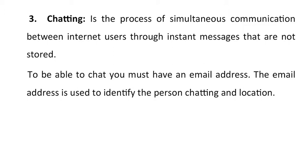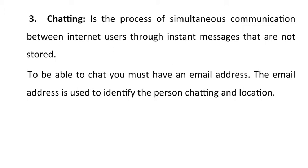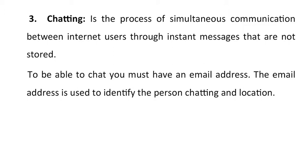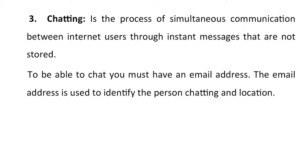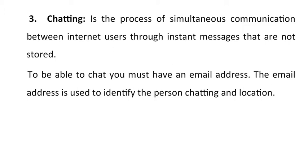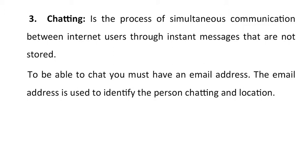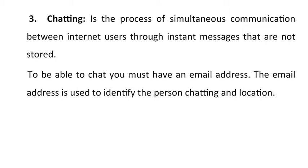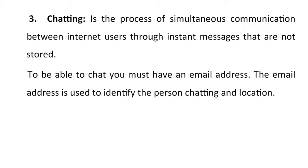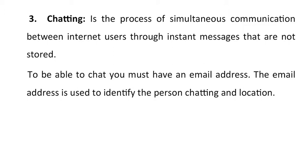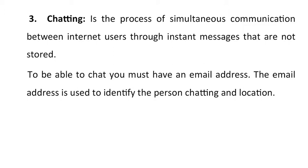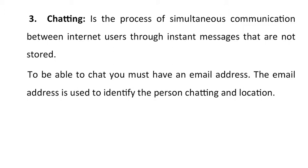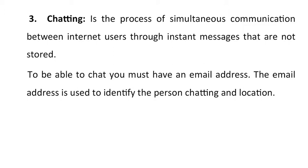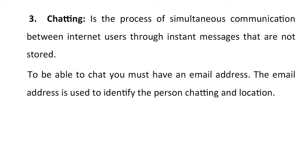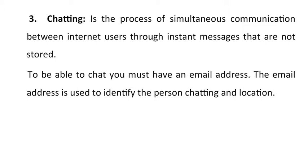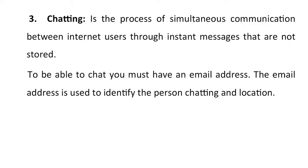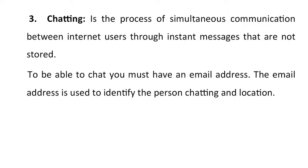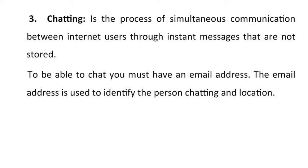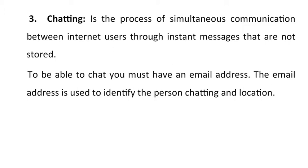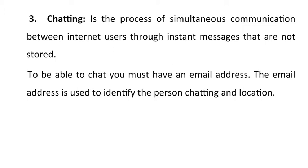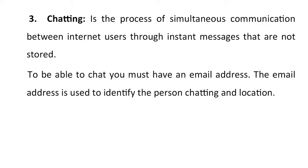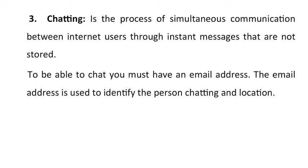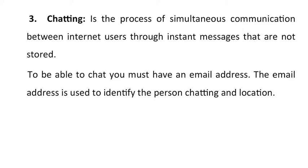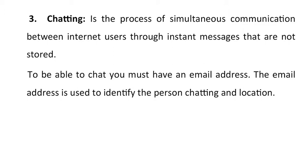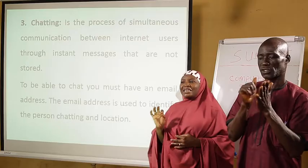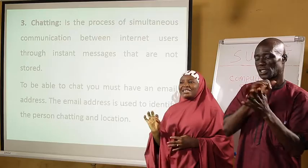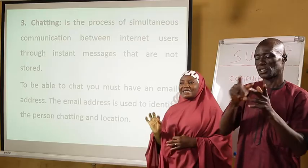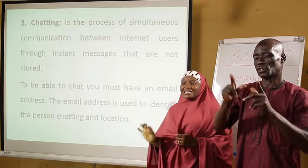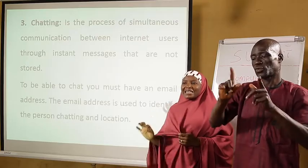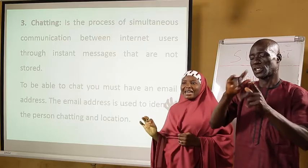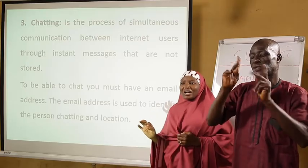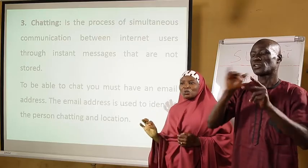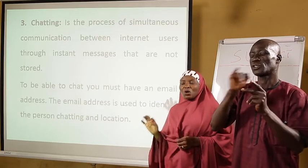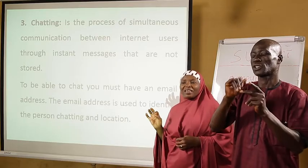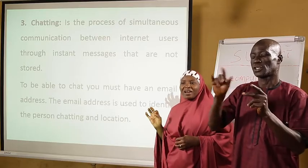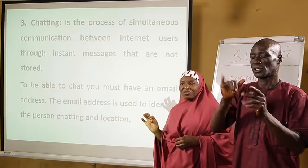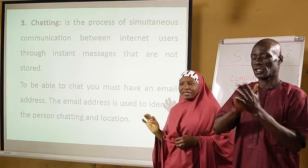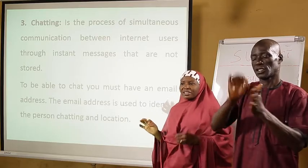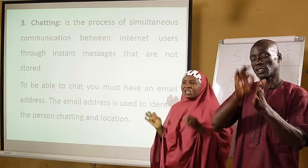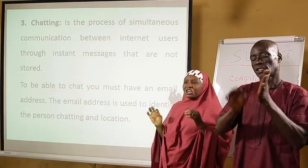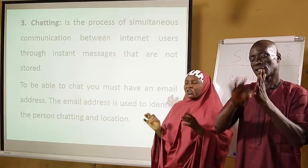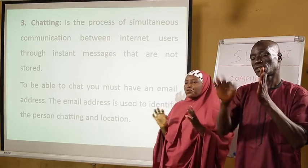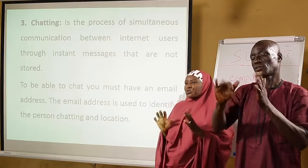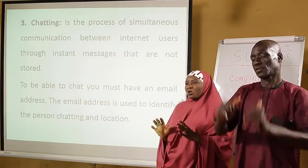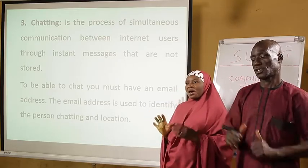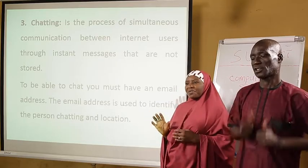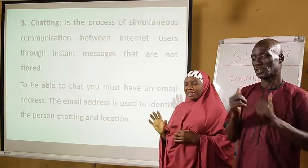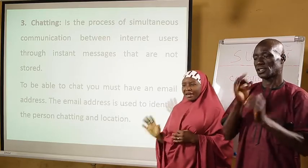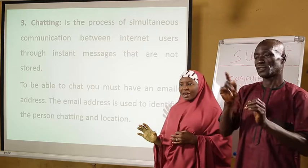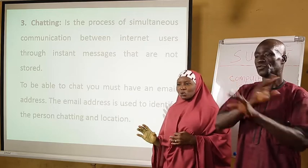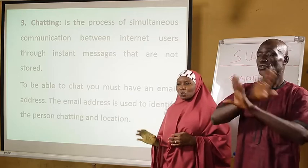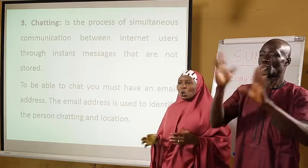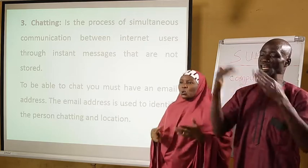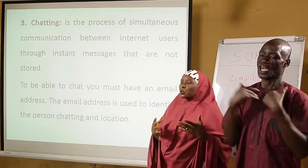used to identify the person chatting and the location. This is the account or the address. If you don't have